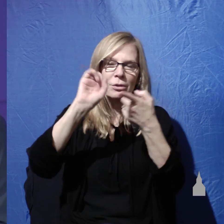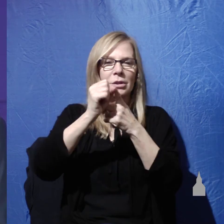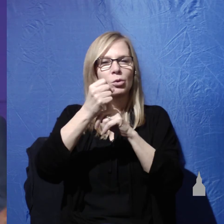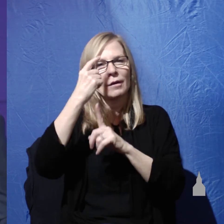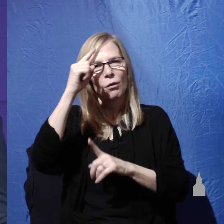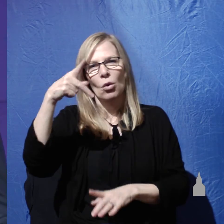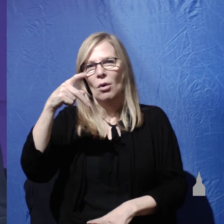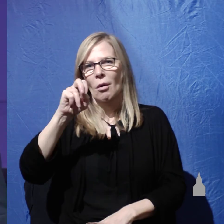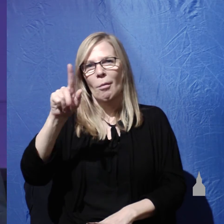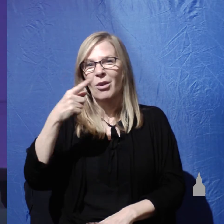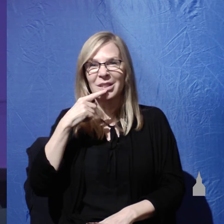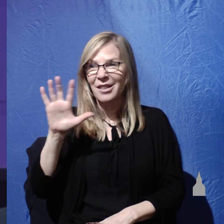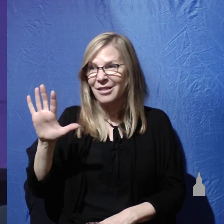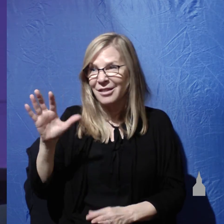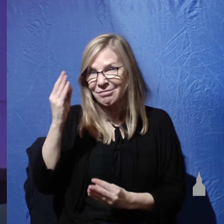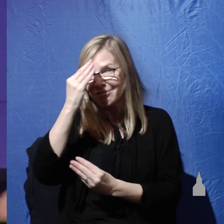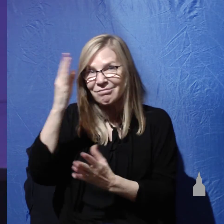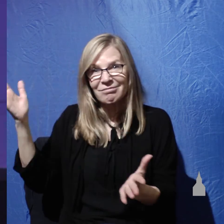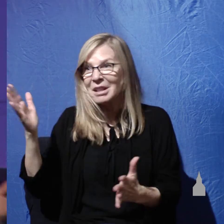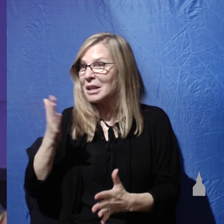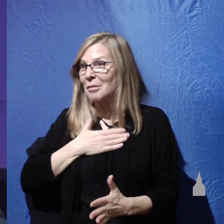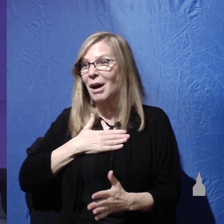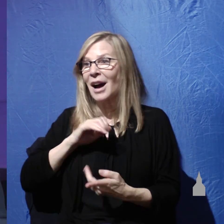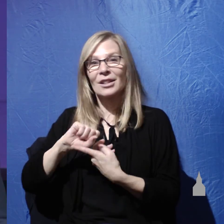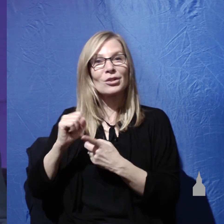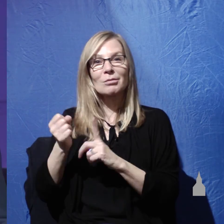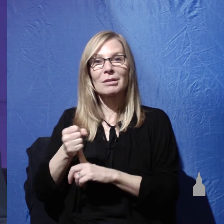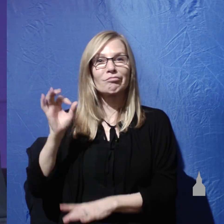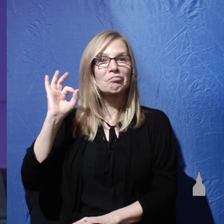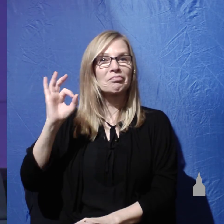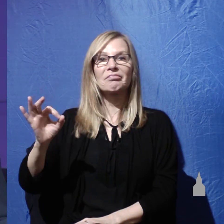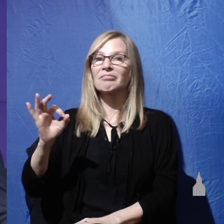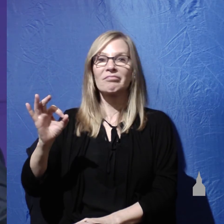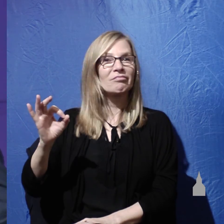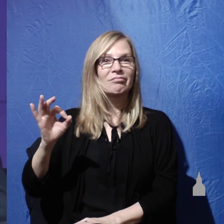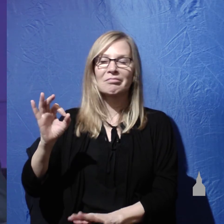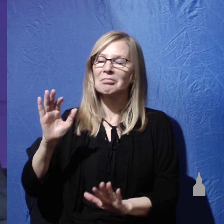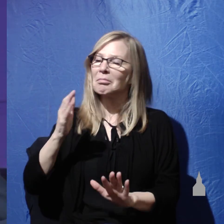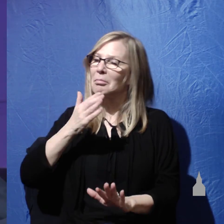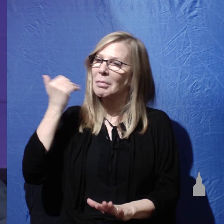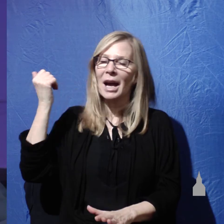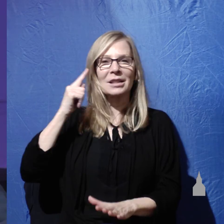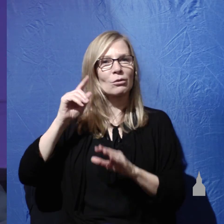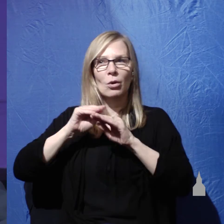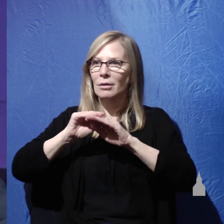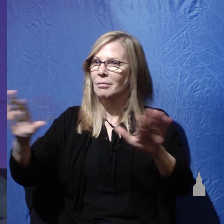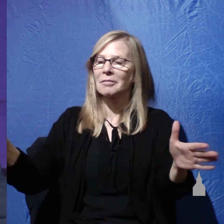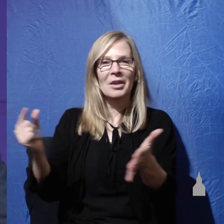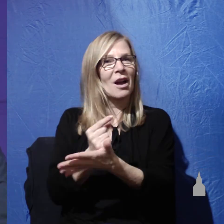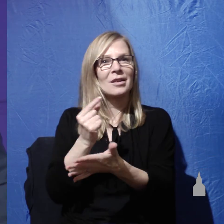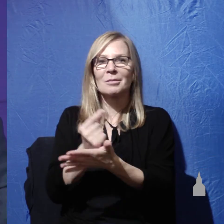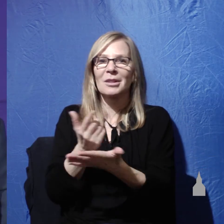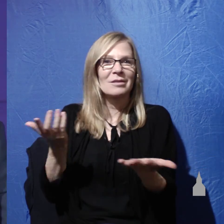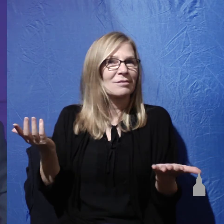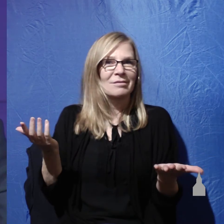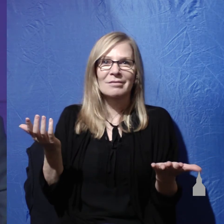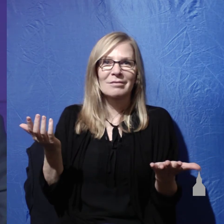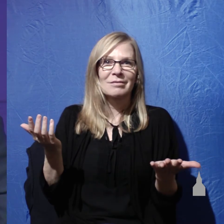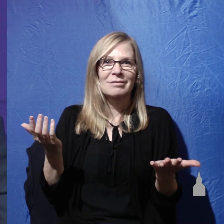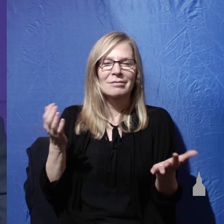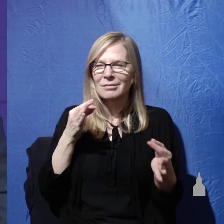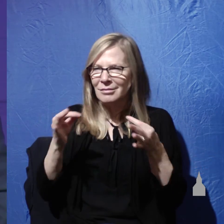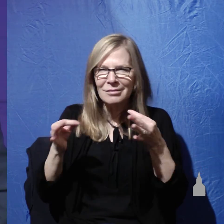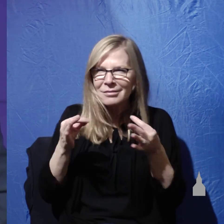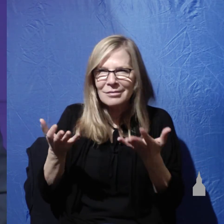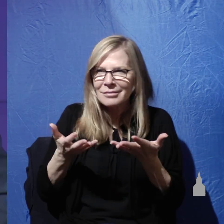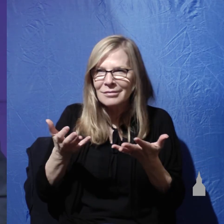situation for Paul. He said, I want you to know, my circumstances have turned out for the greater progress of the gospel. Explain it,